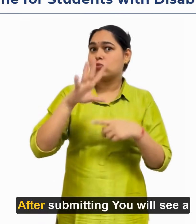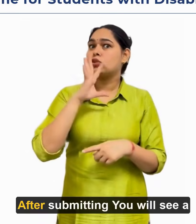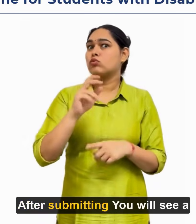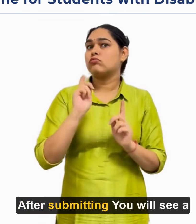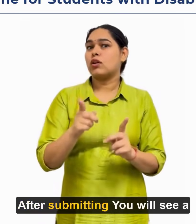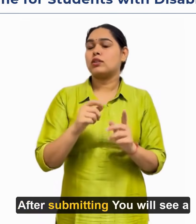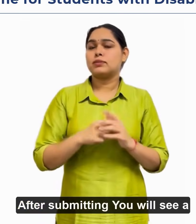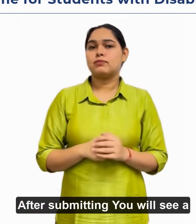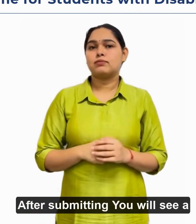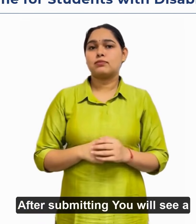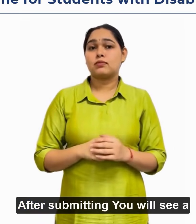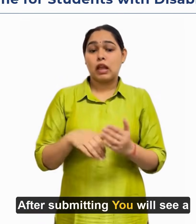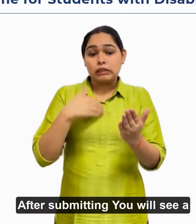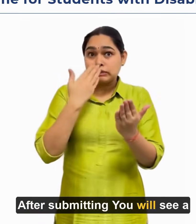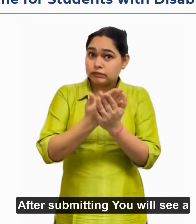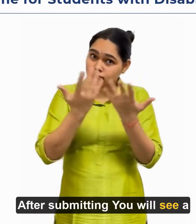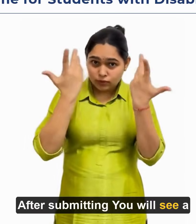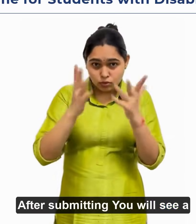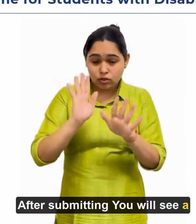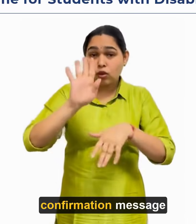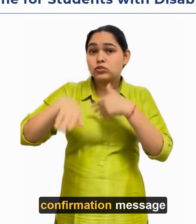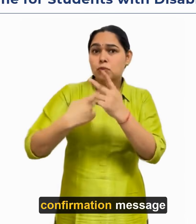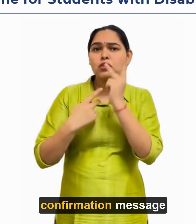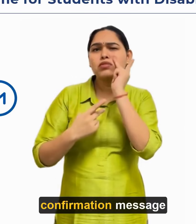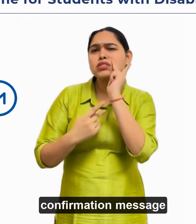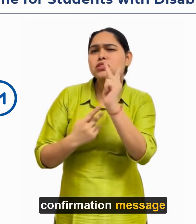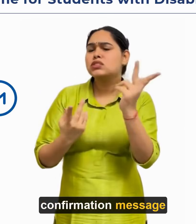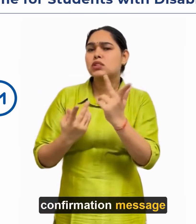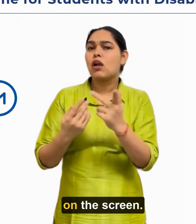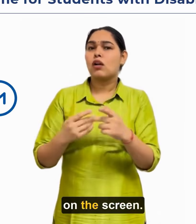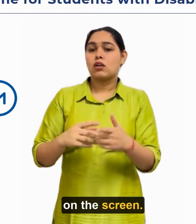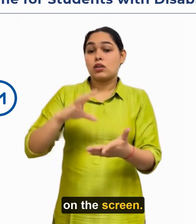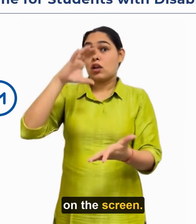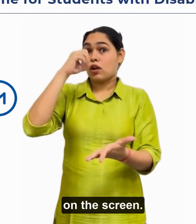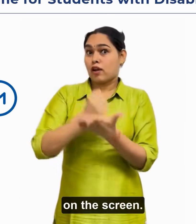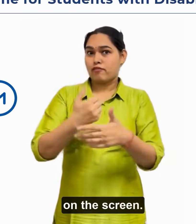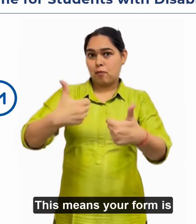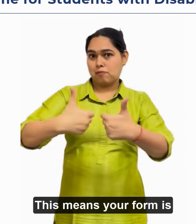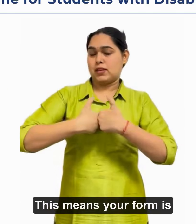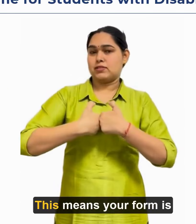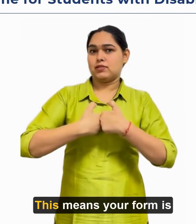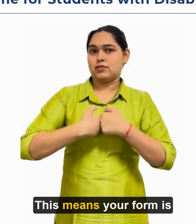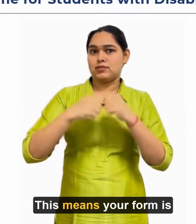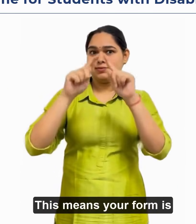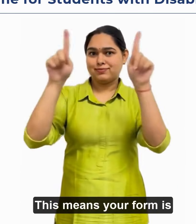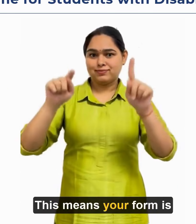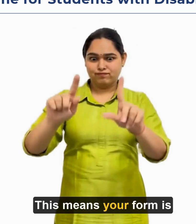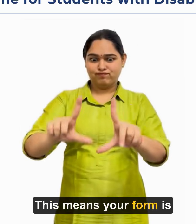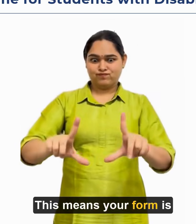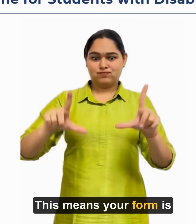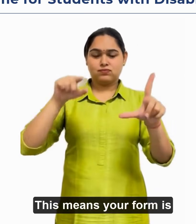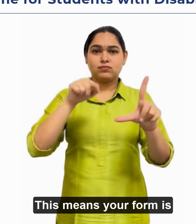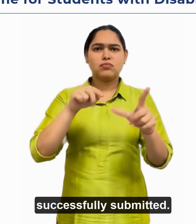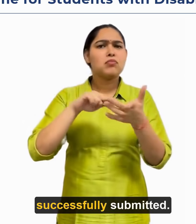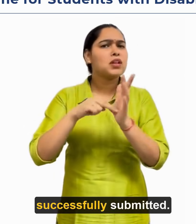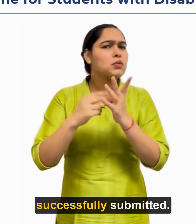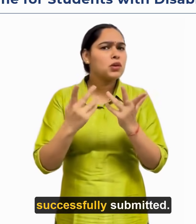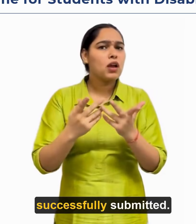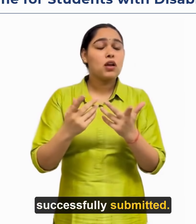After submitting, you will see a confirmation message on the screen. This means your form is successfully